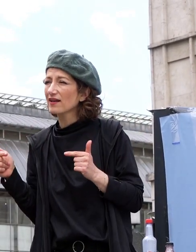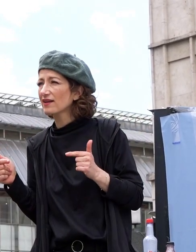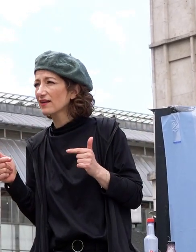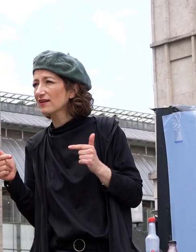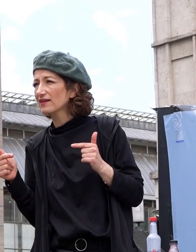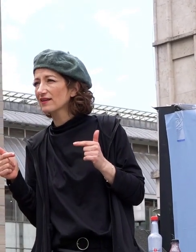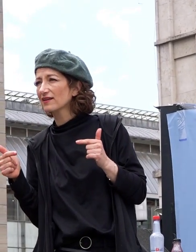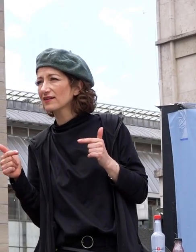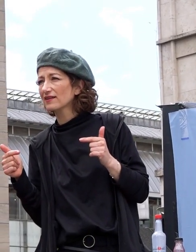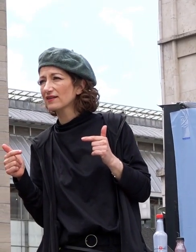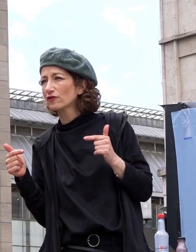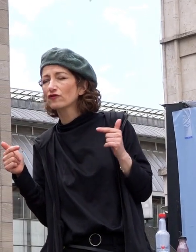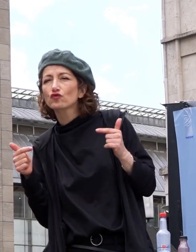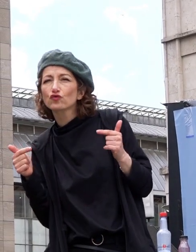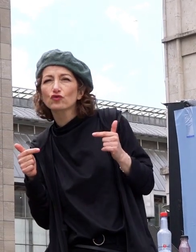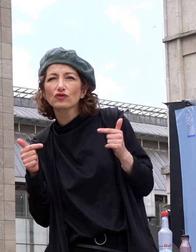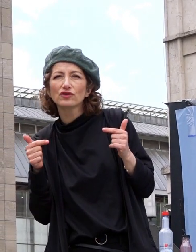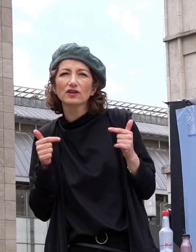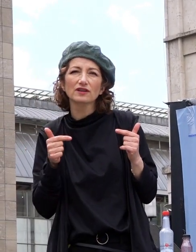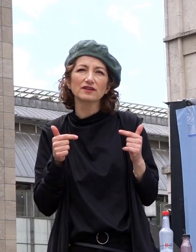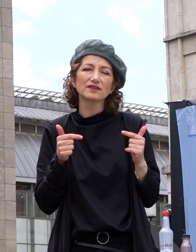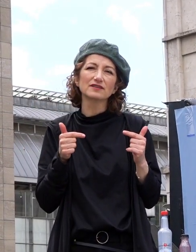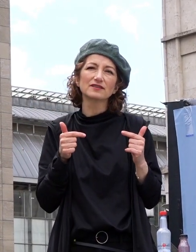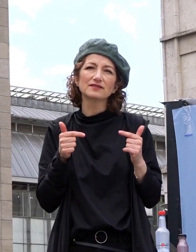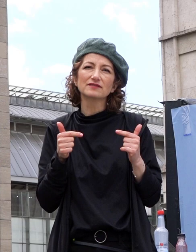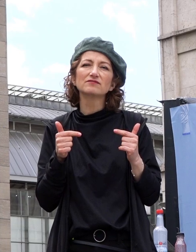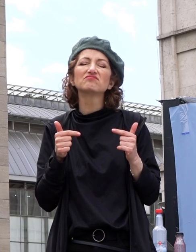of commitment, of